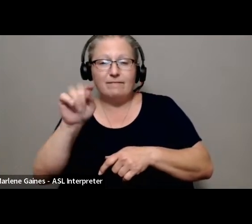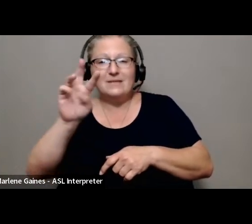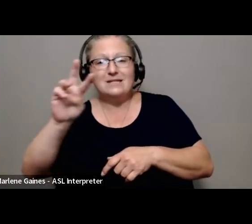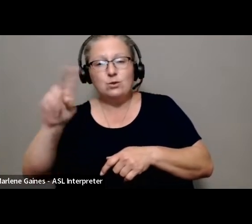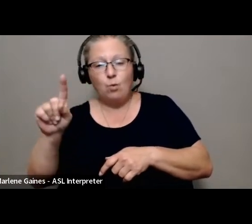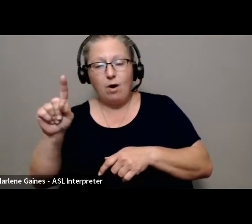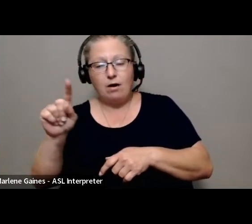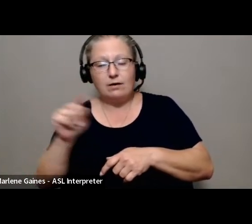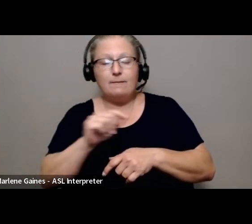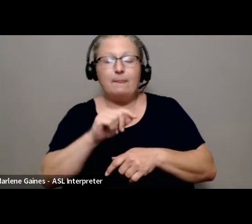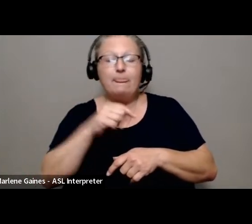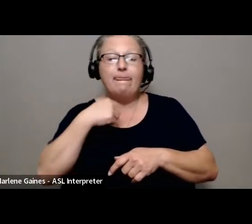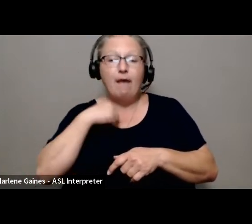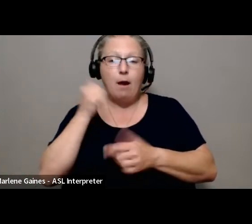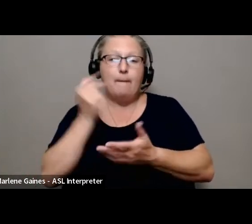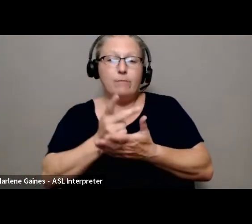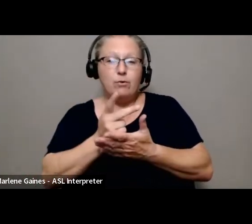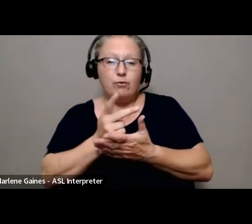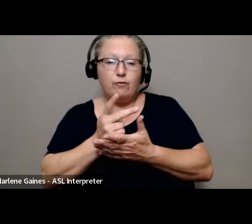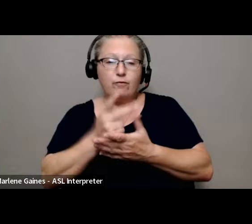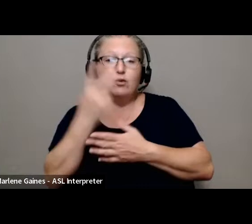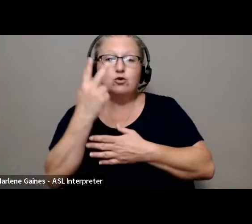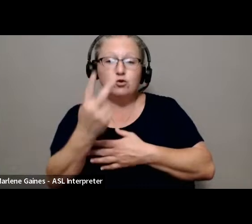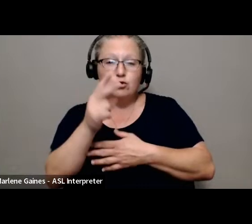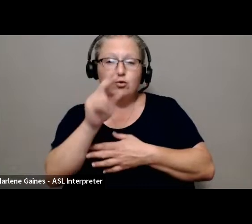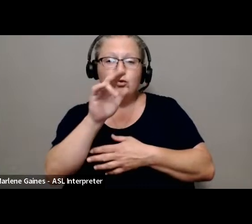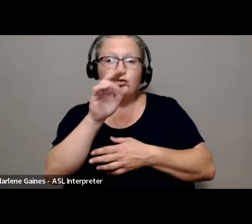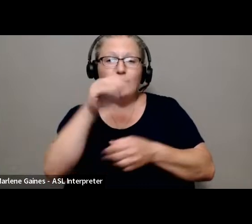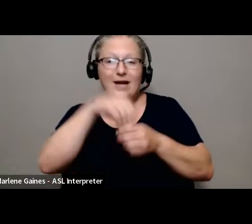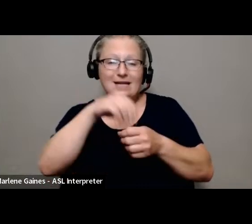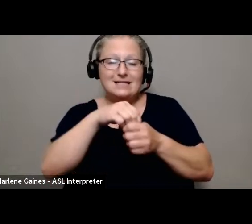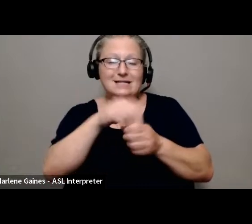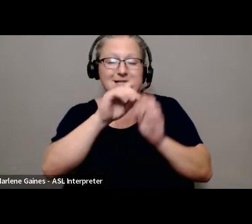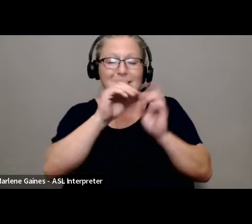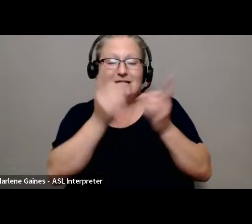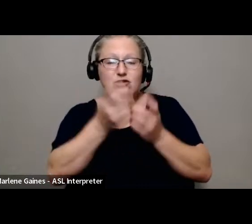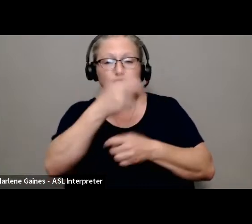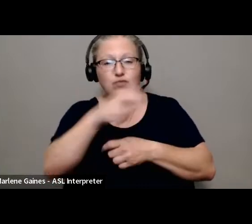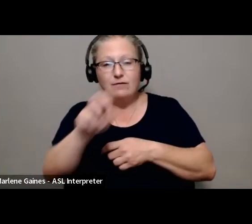2425-61, and I approved 2 interdistrict transfers,